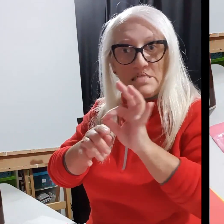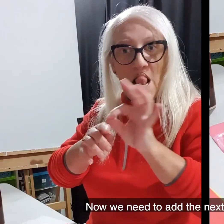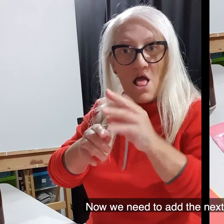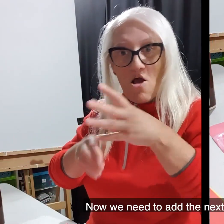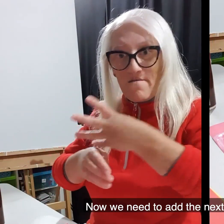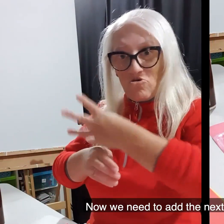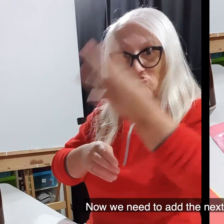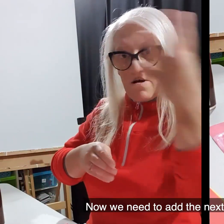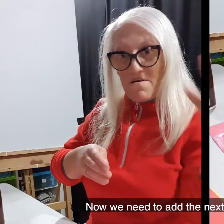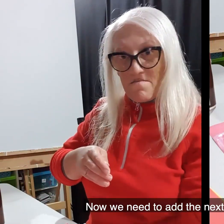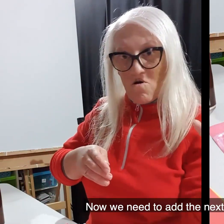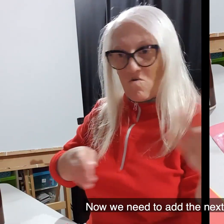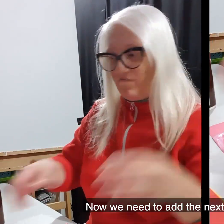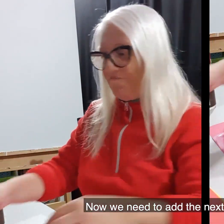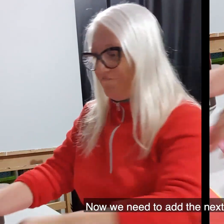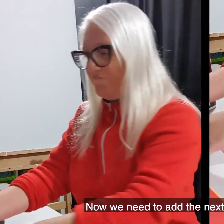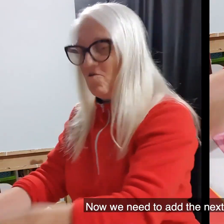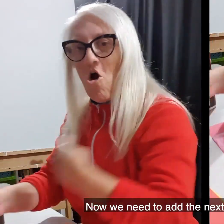Now we need to add the next colour of the rainbow.